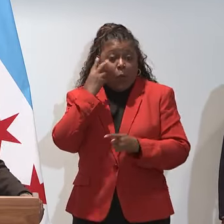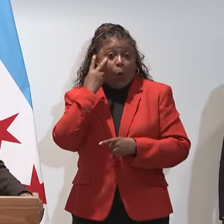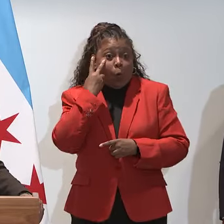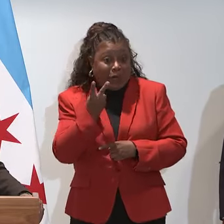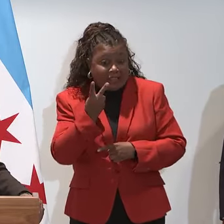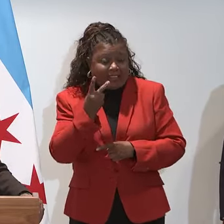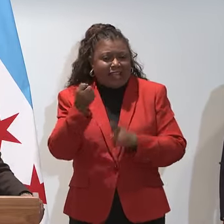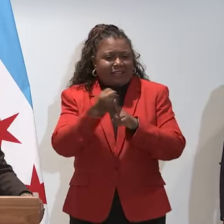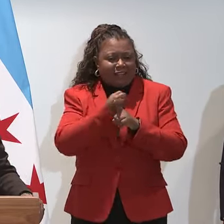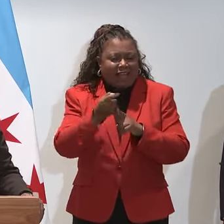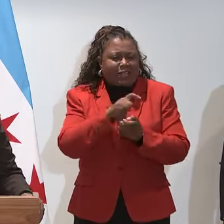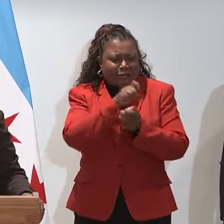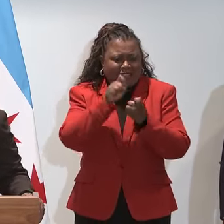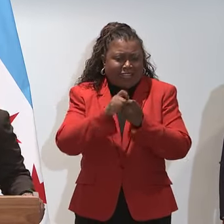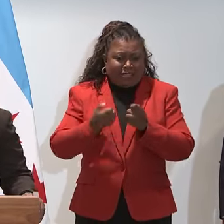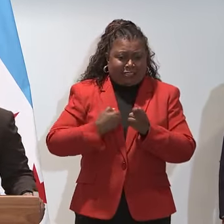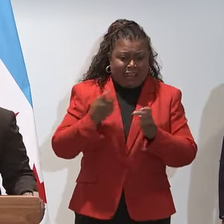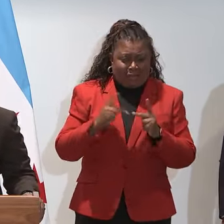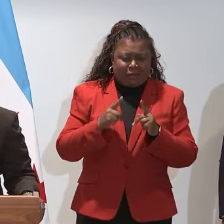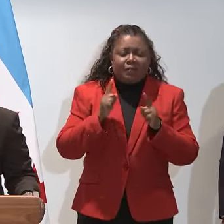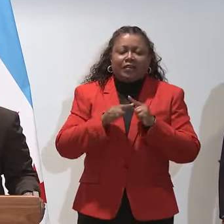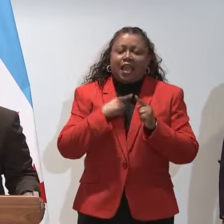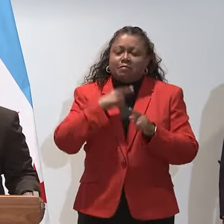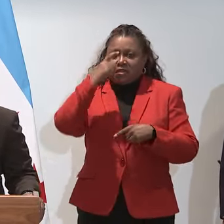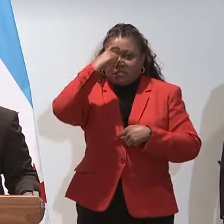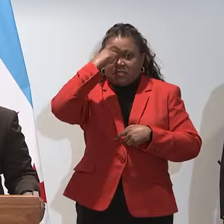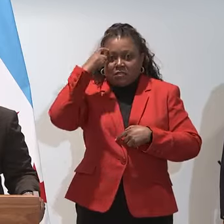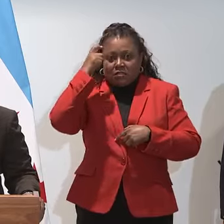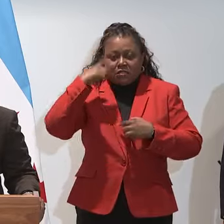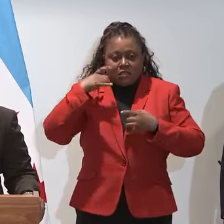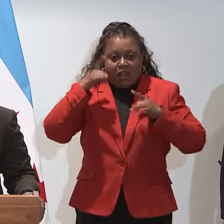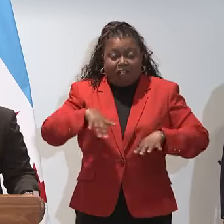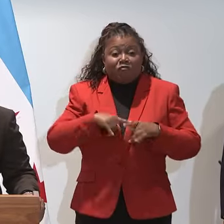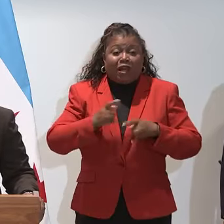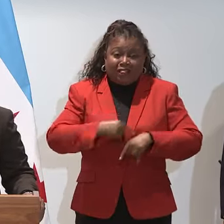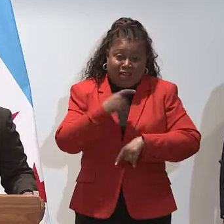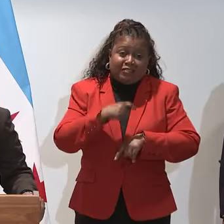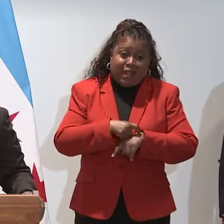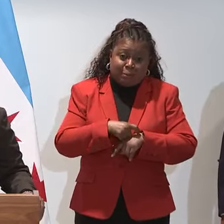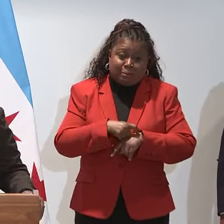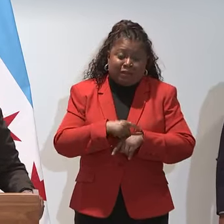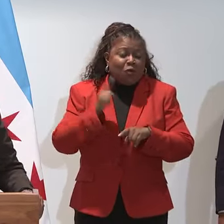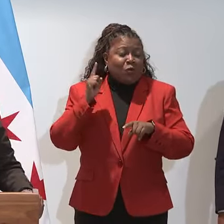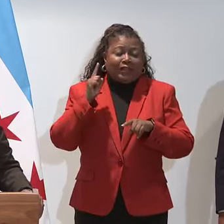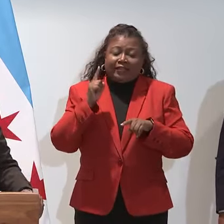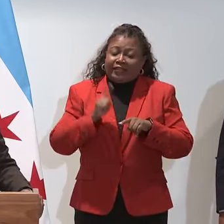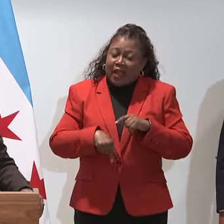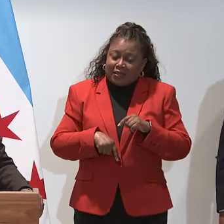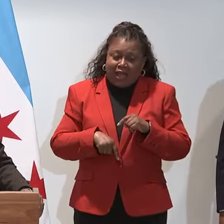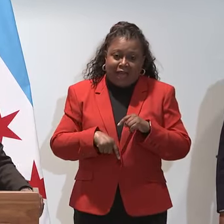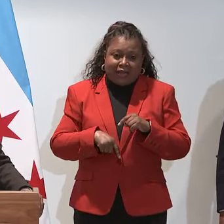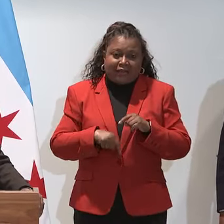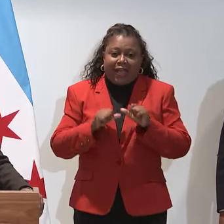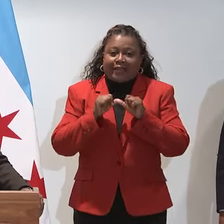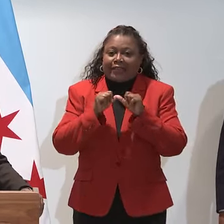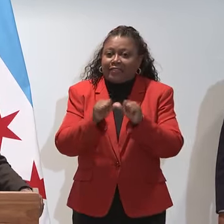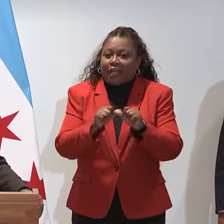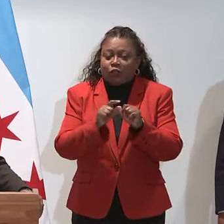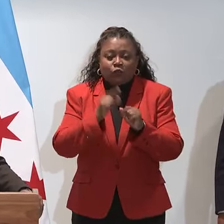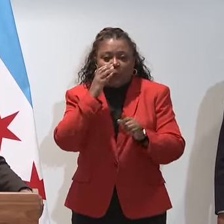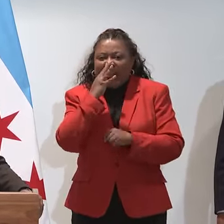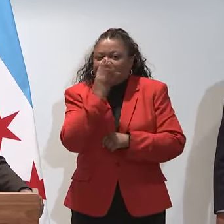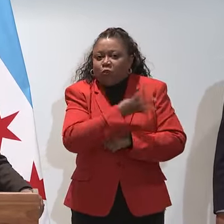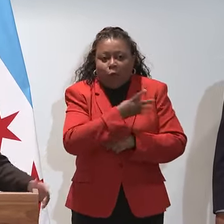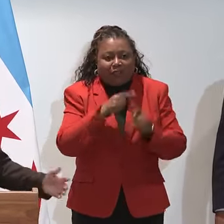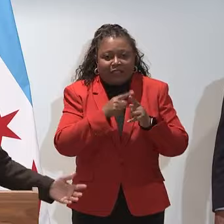witnessing violence, particularly our young people, can be devastating for a lifetime. We cannot continue to